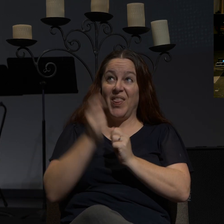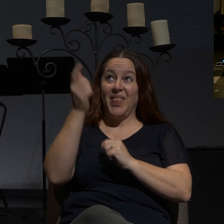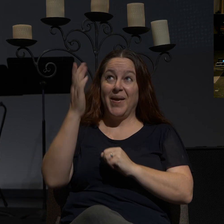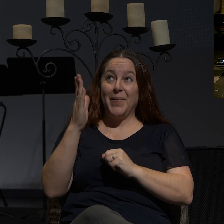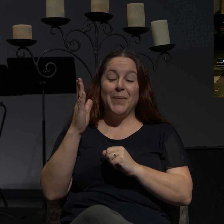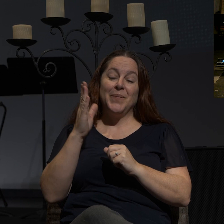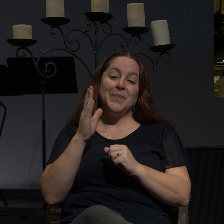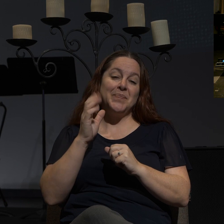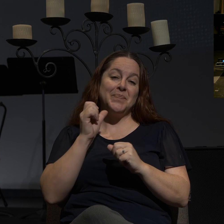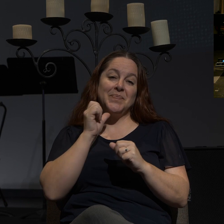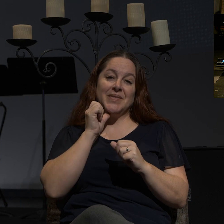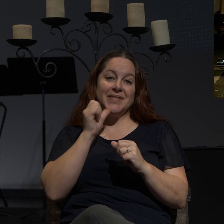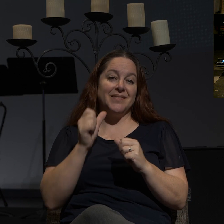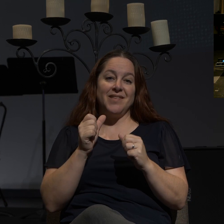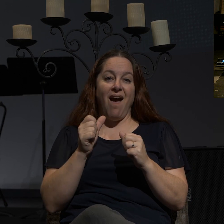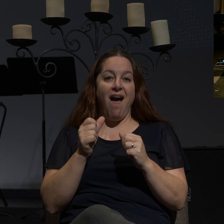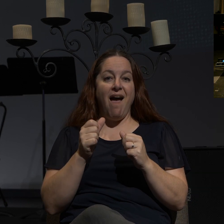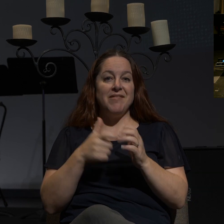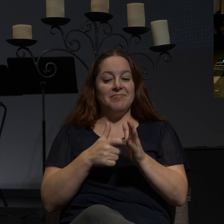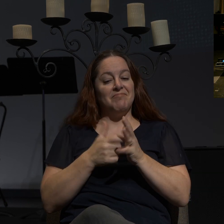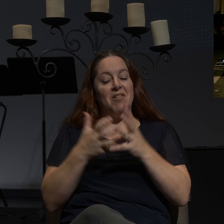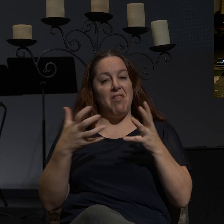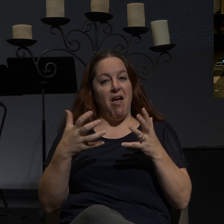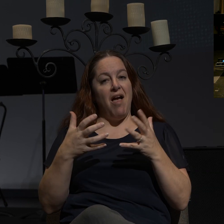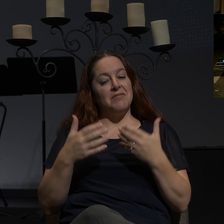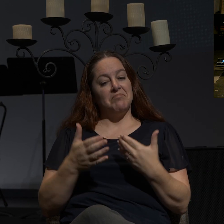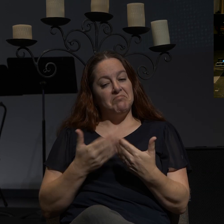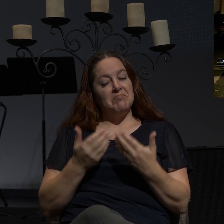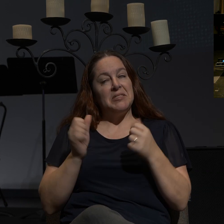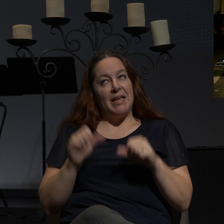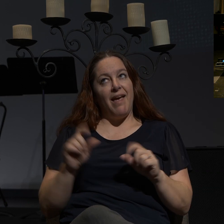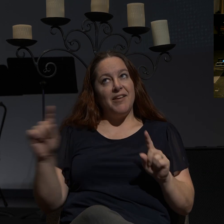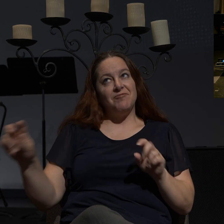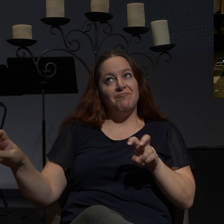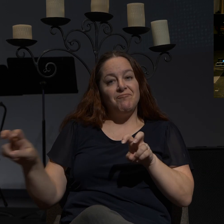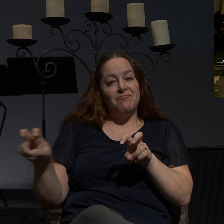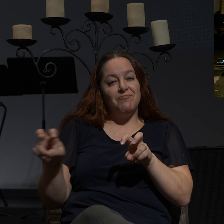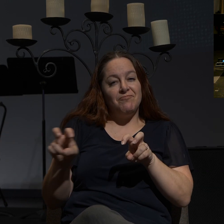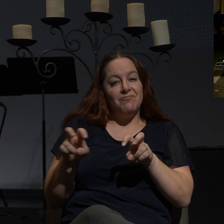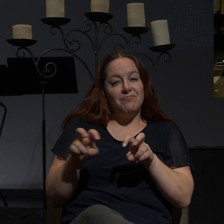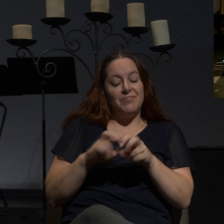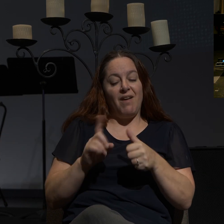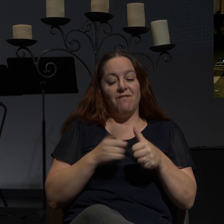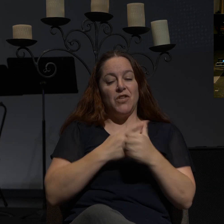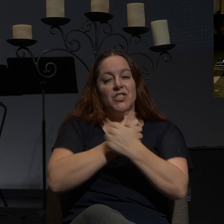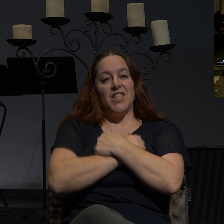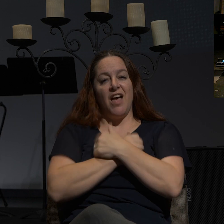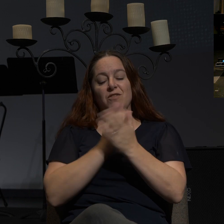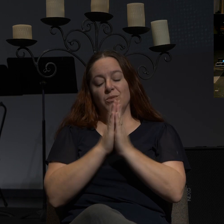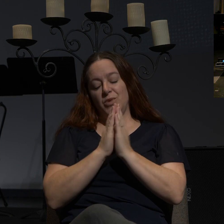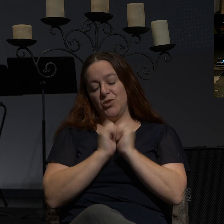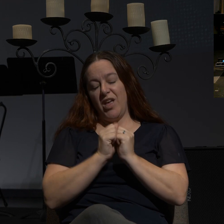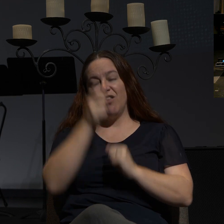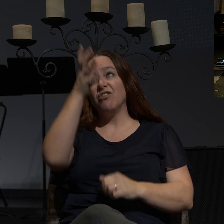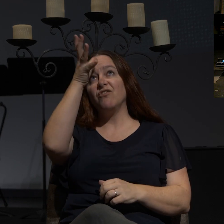much to do that, to come back to our first love. Let's pray together.